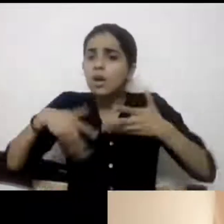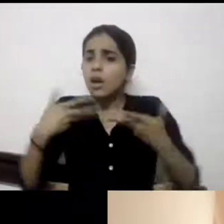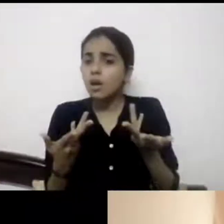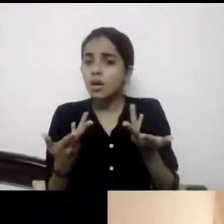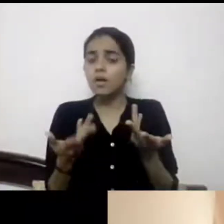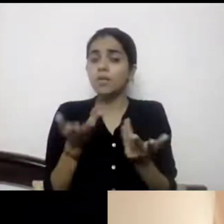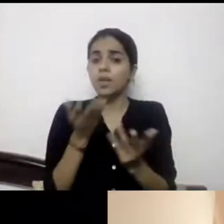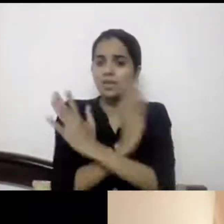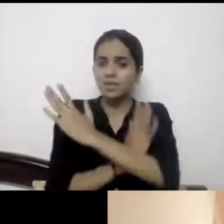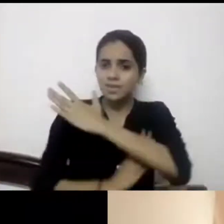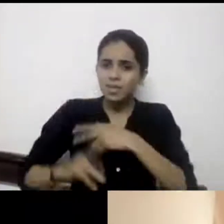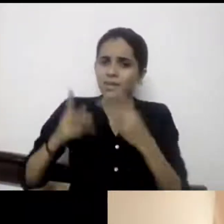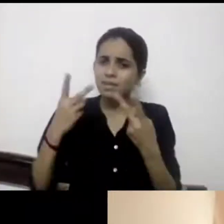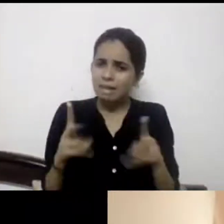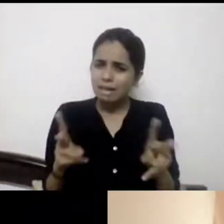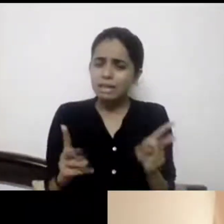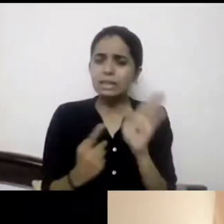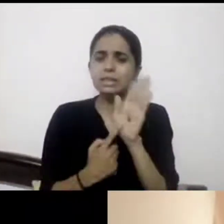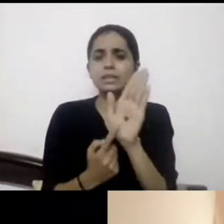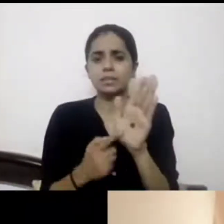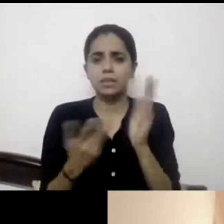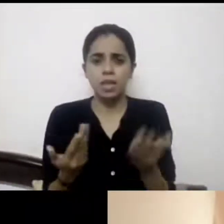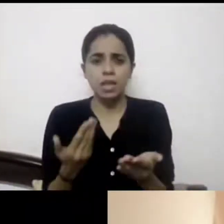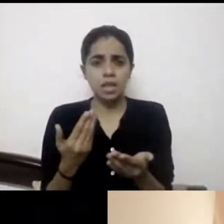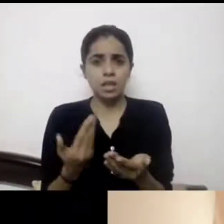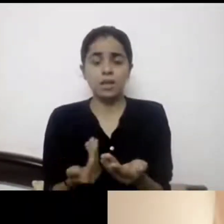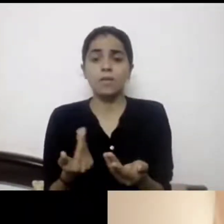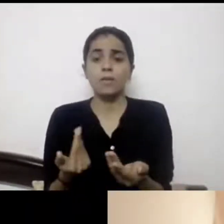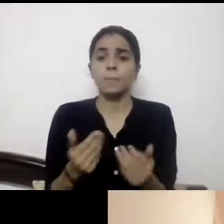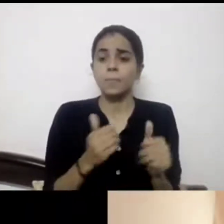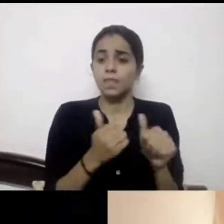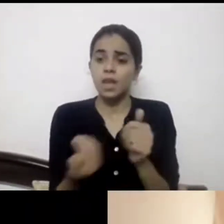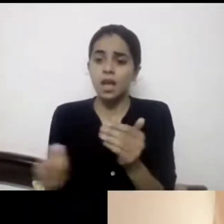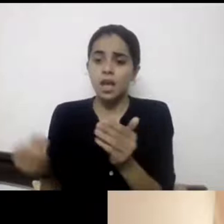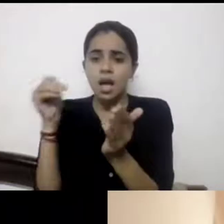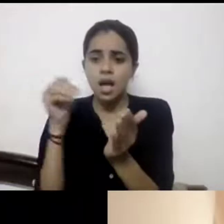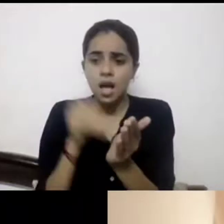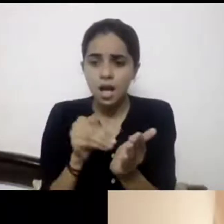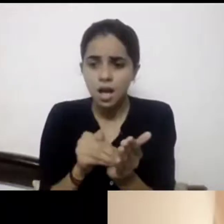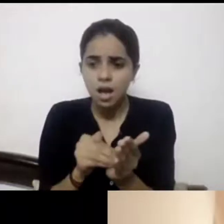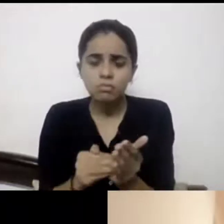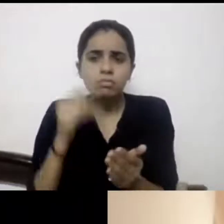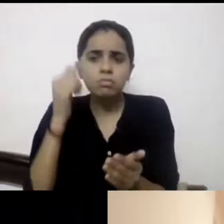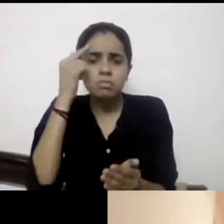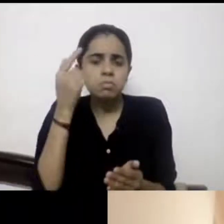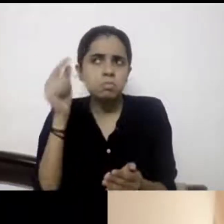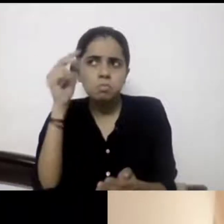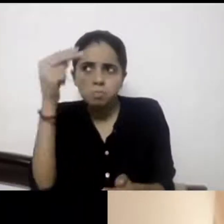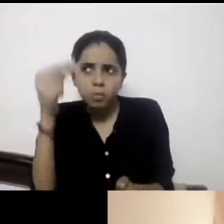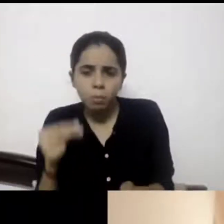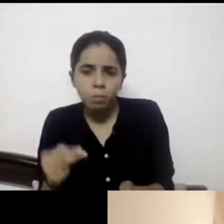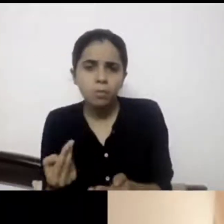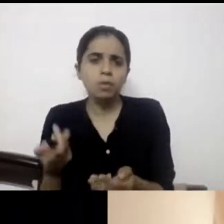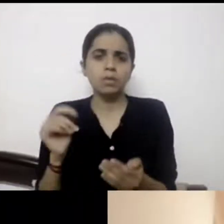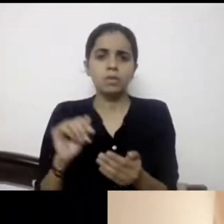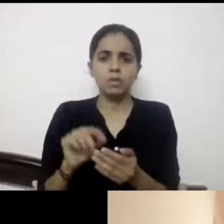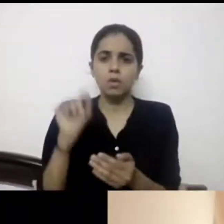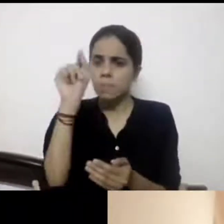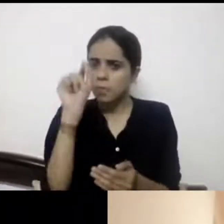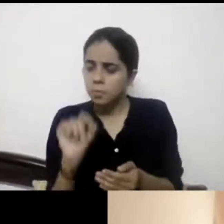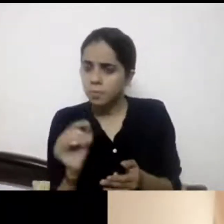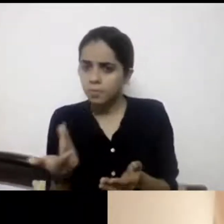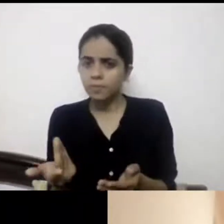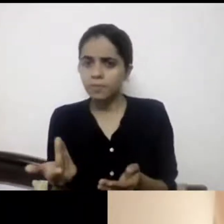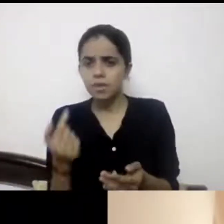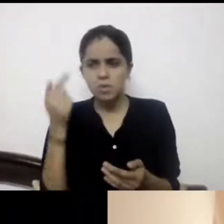ableist, which is again, created on an assumption. That is the